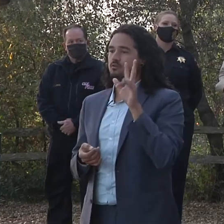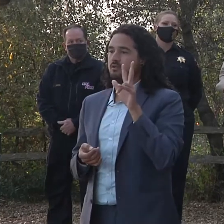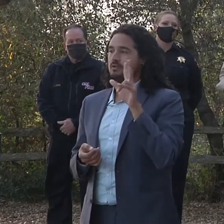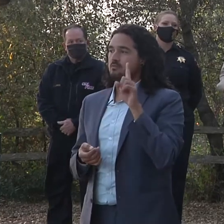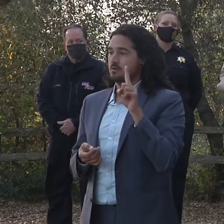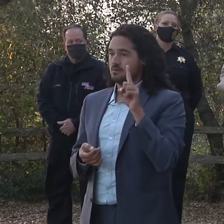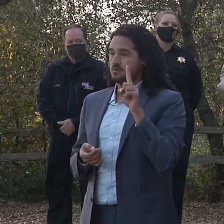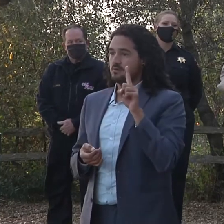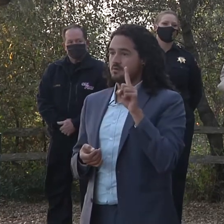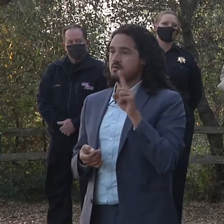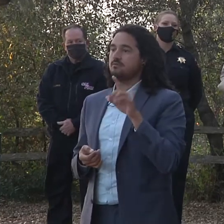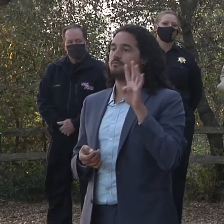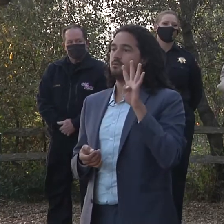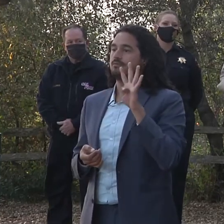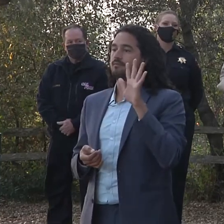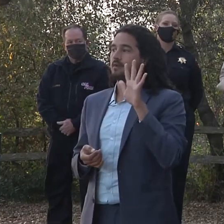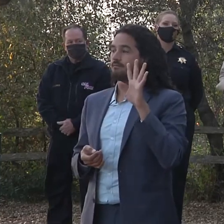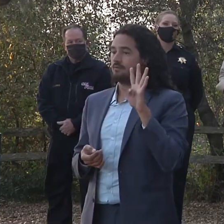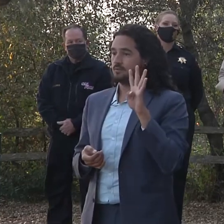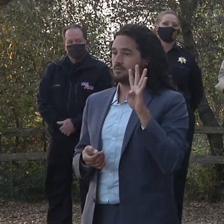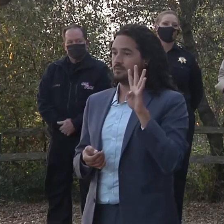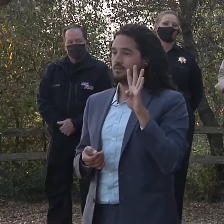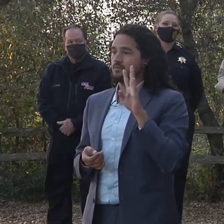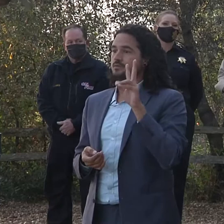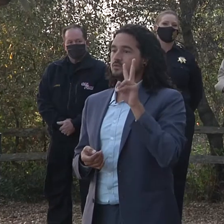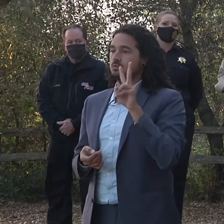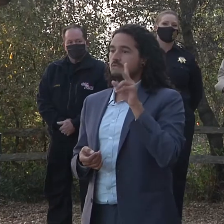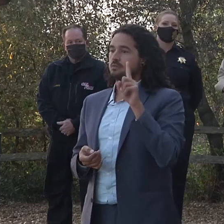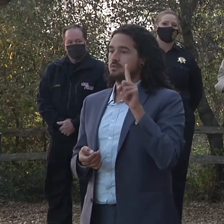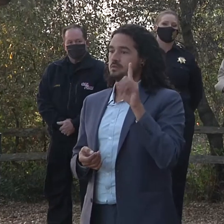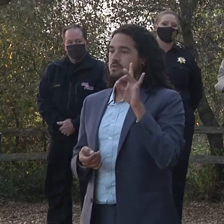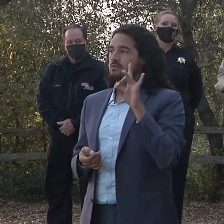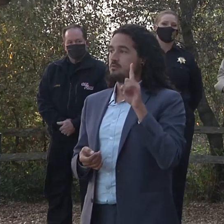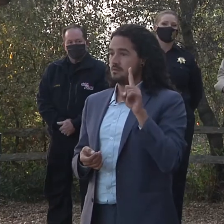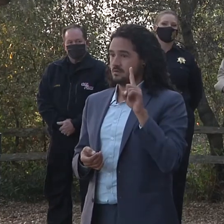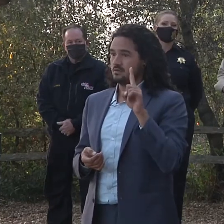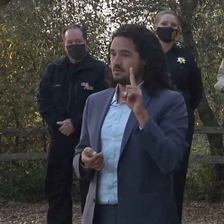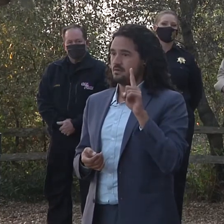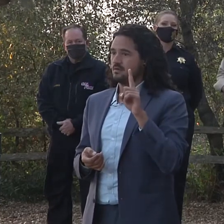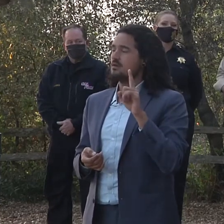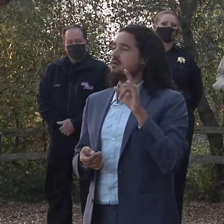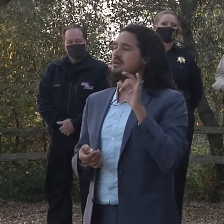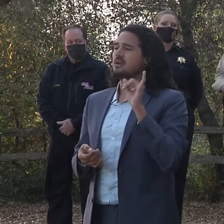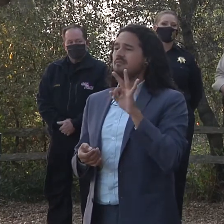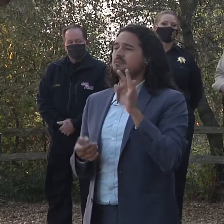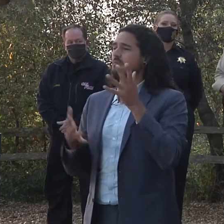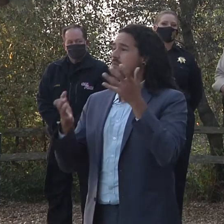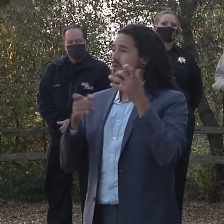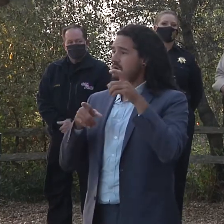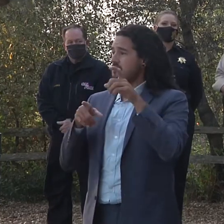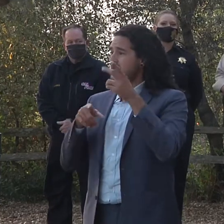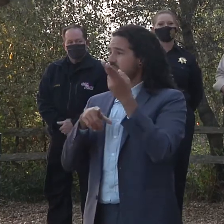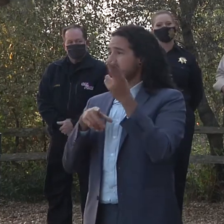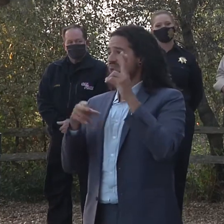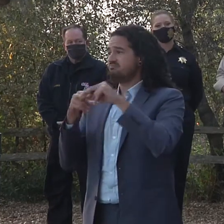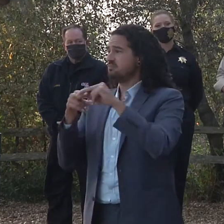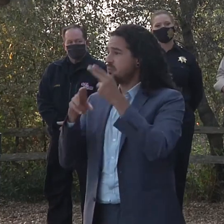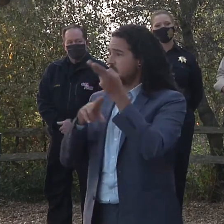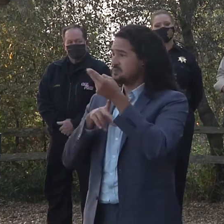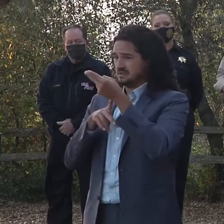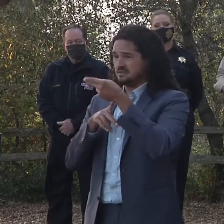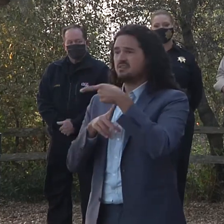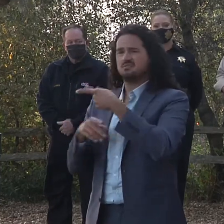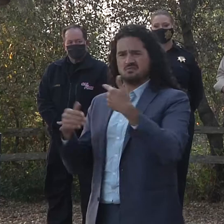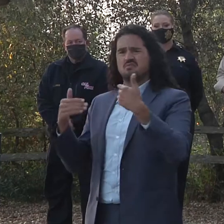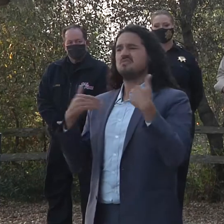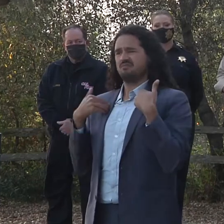831-454-2181. If you're trying to get into the program, we're asking you to go to a shelter and fill out a form. Our shelters are also available on our website.